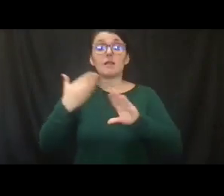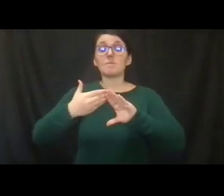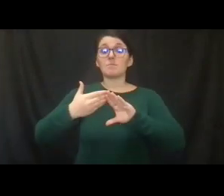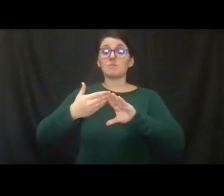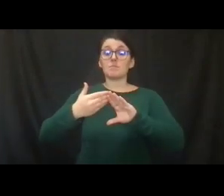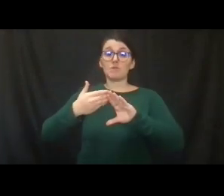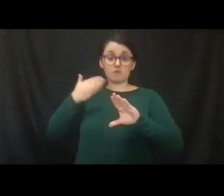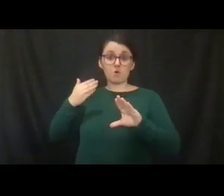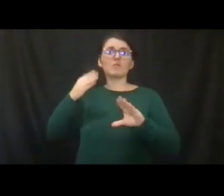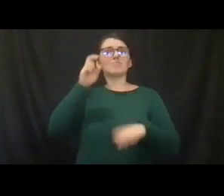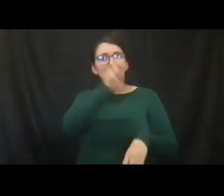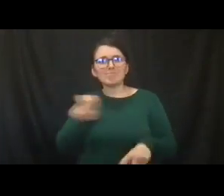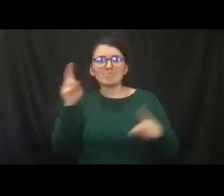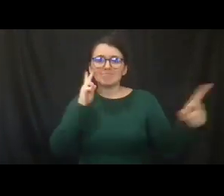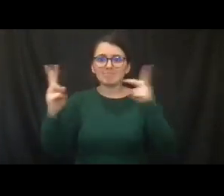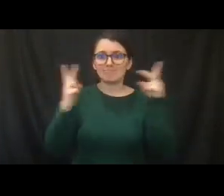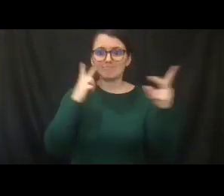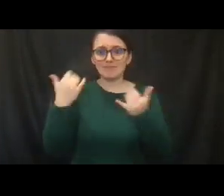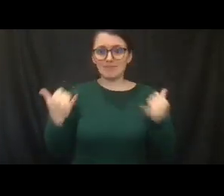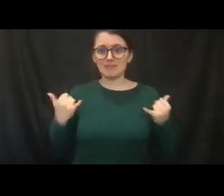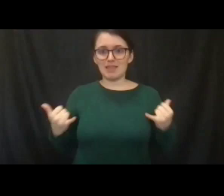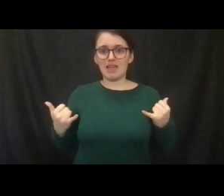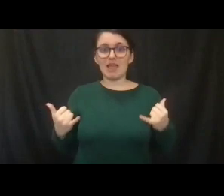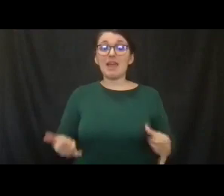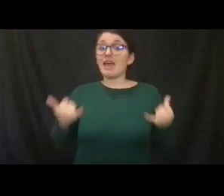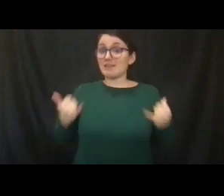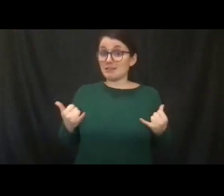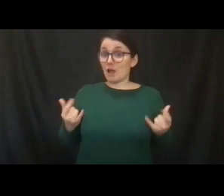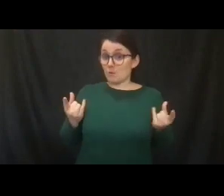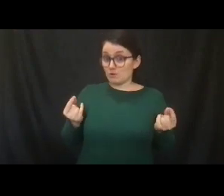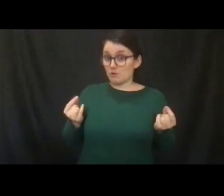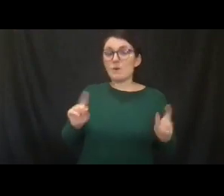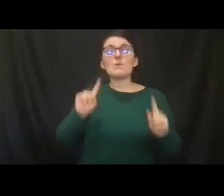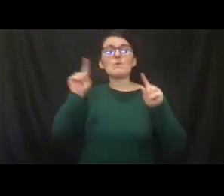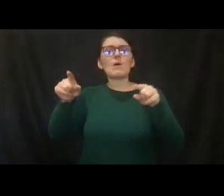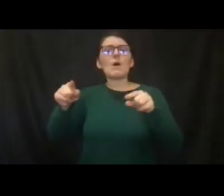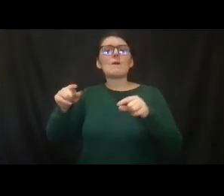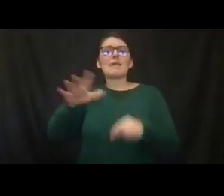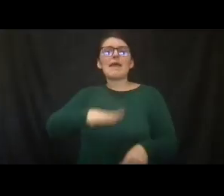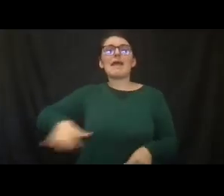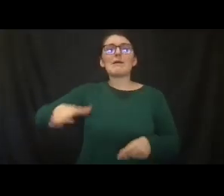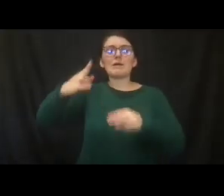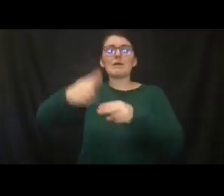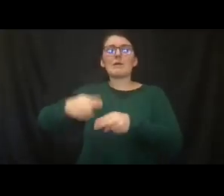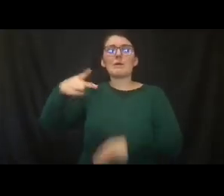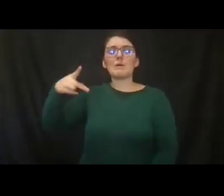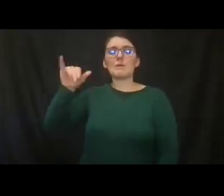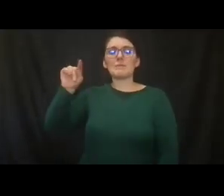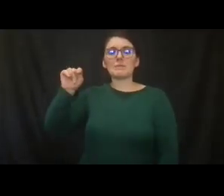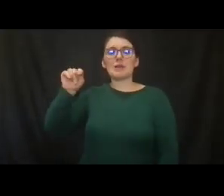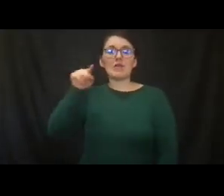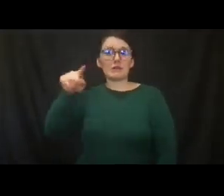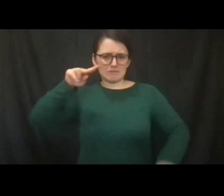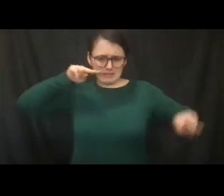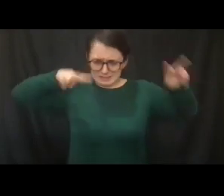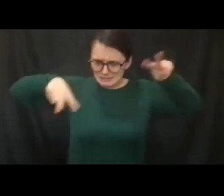take this tour today. We're going to go over to the pit and you're going to get a wonderful bird's eye view of what's in the